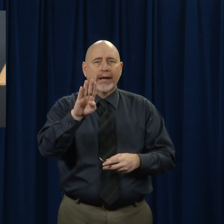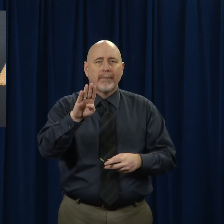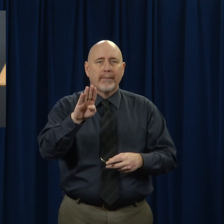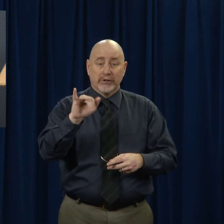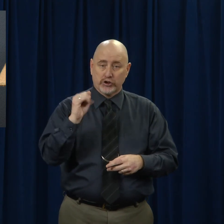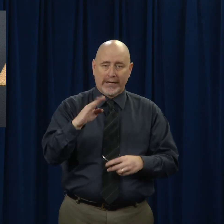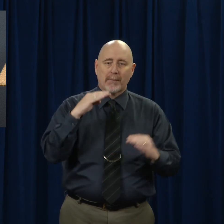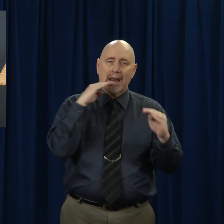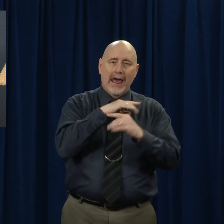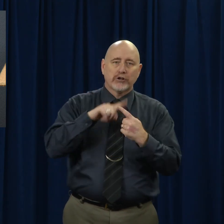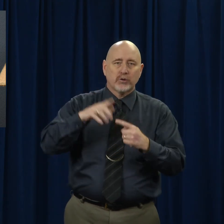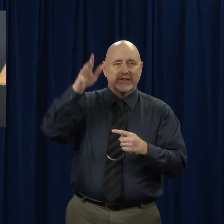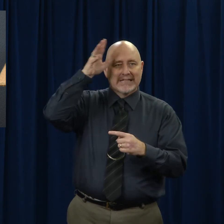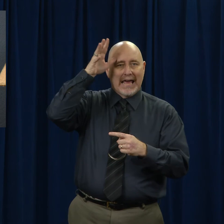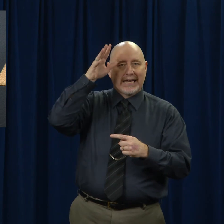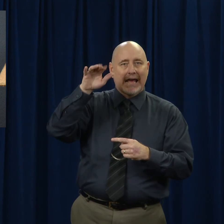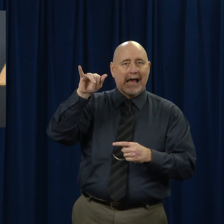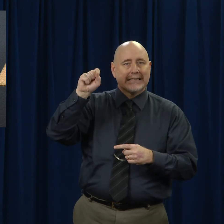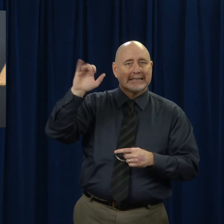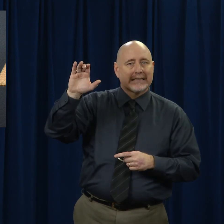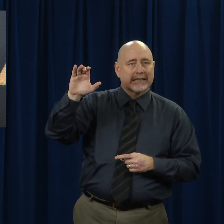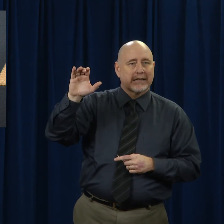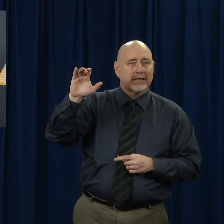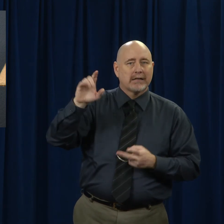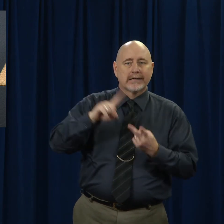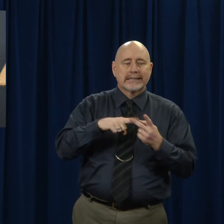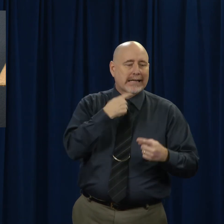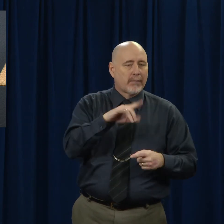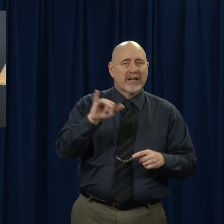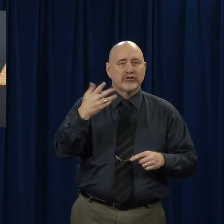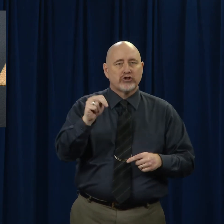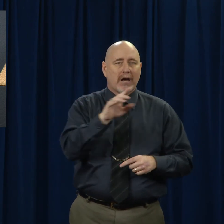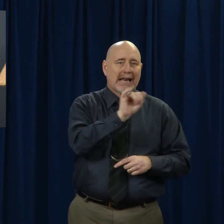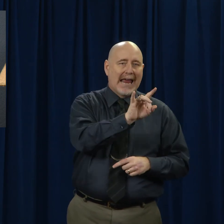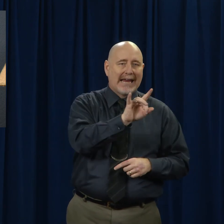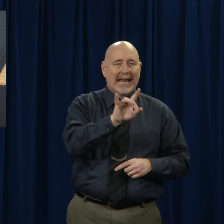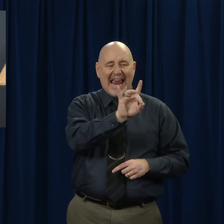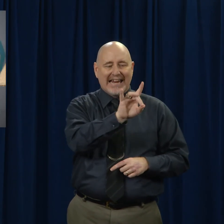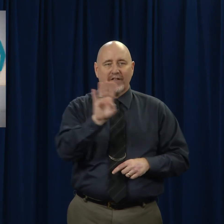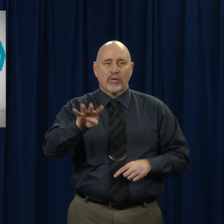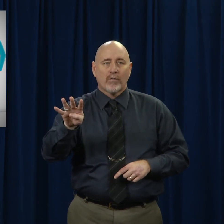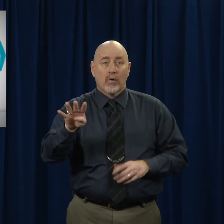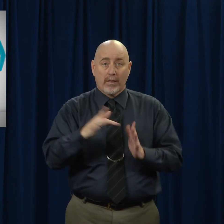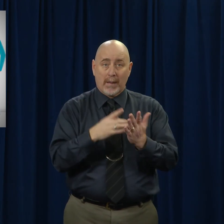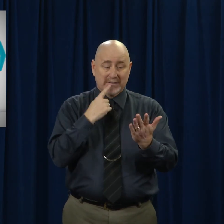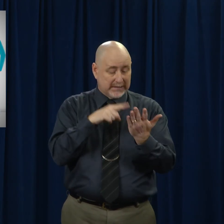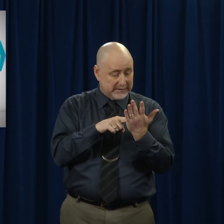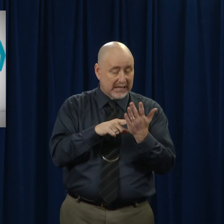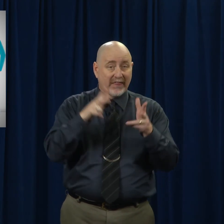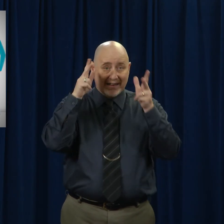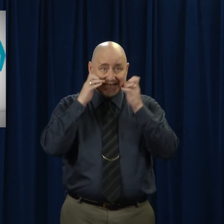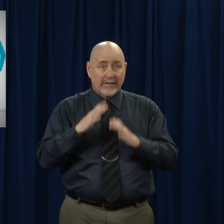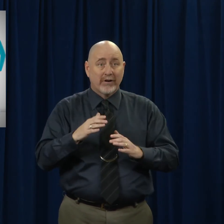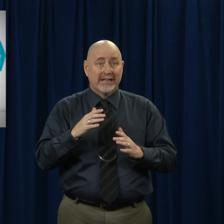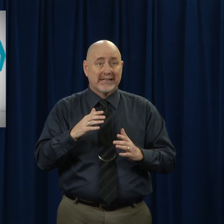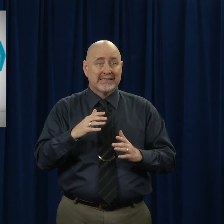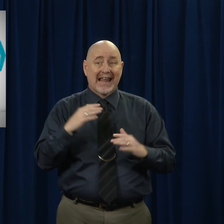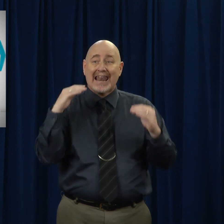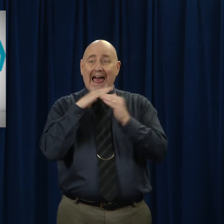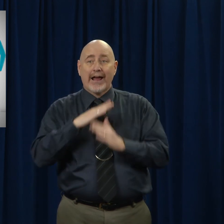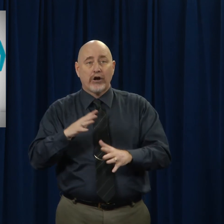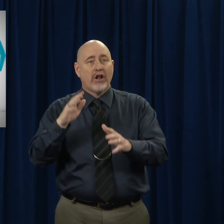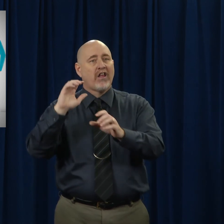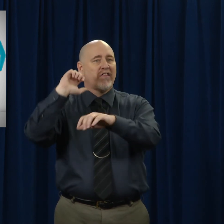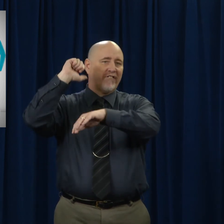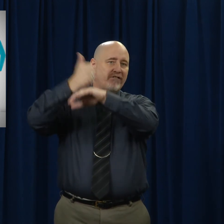Jacob and how Jacob lied to his daddy Isaac. Tell them about John chapter 8 and verse 44. The Bible says that the devil is a liar and